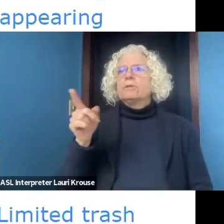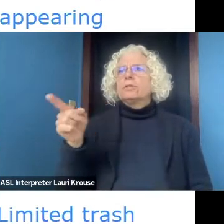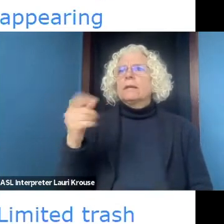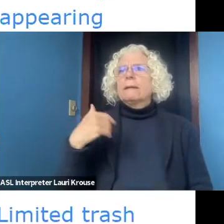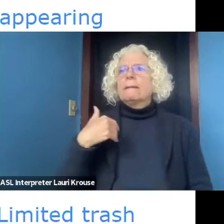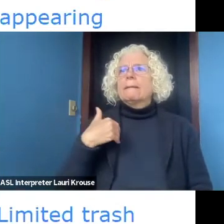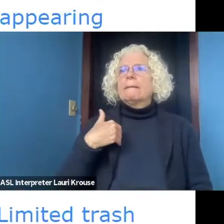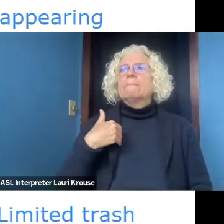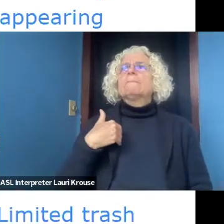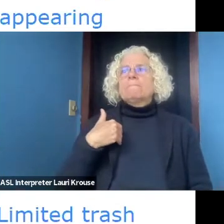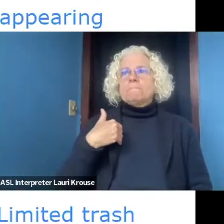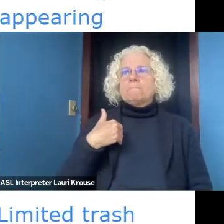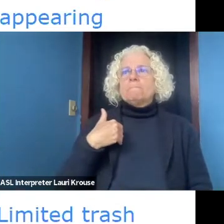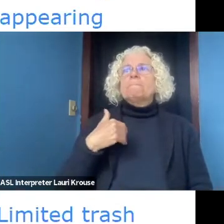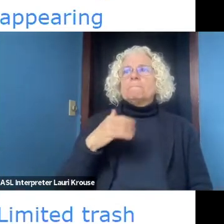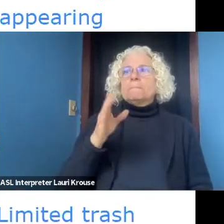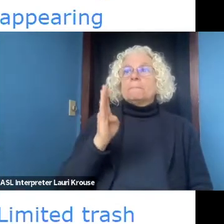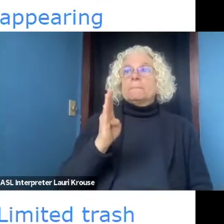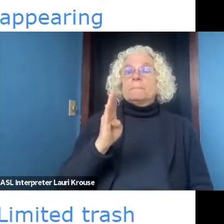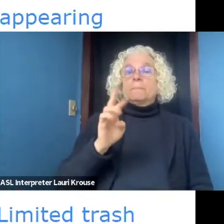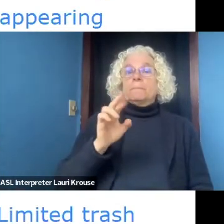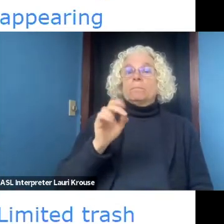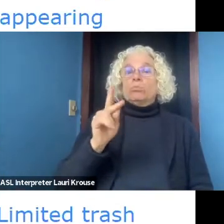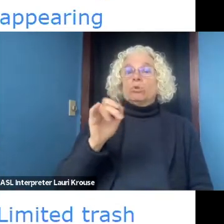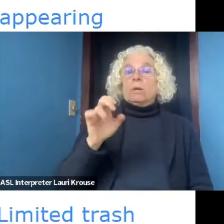The Brooklyn pipeline.